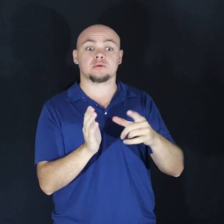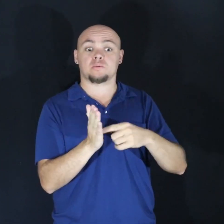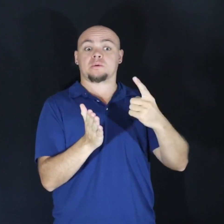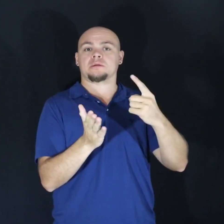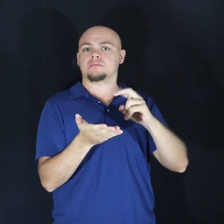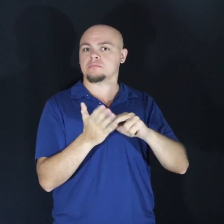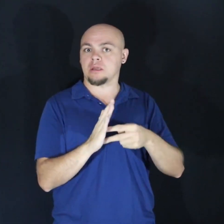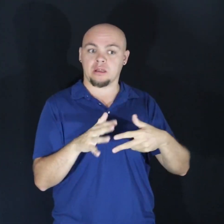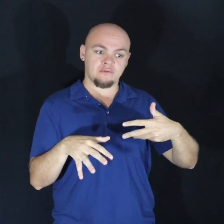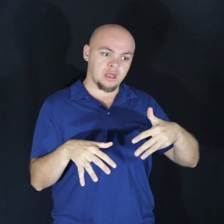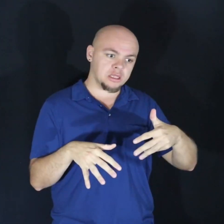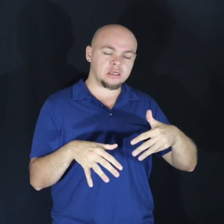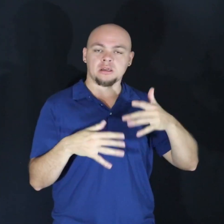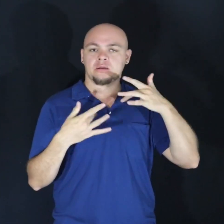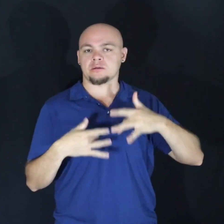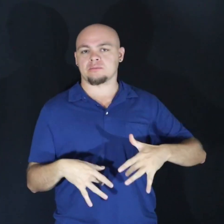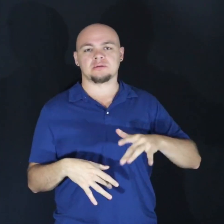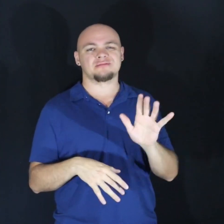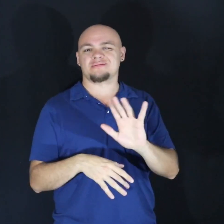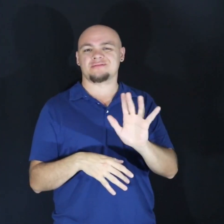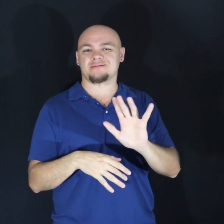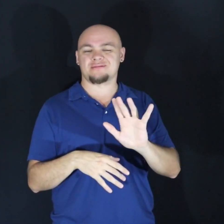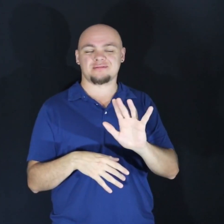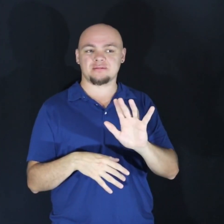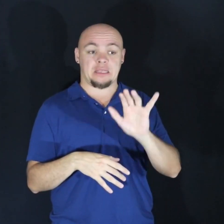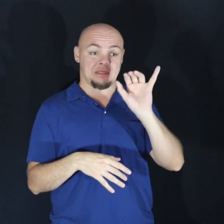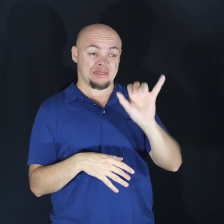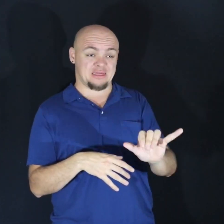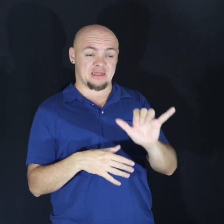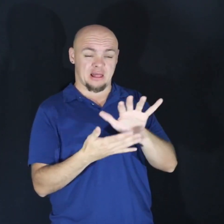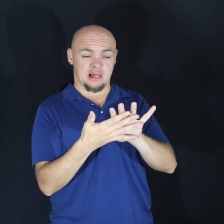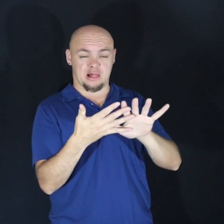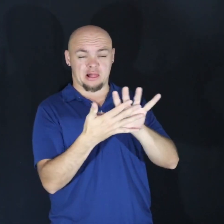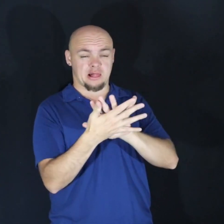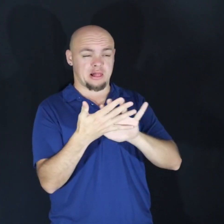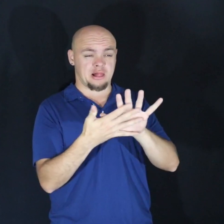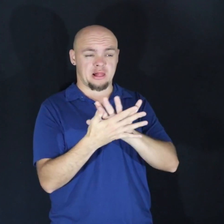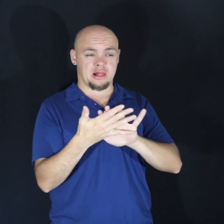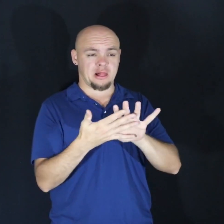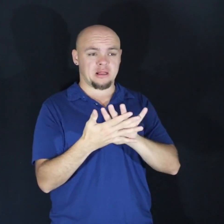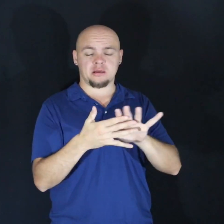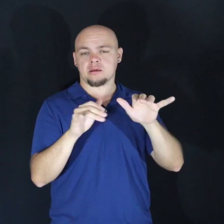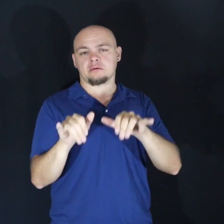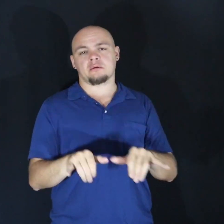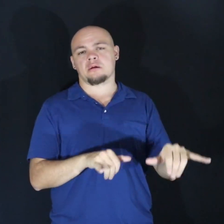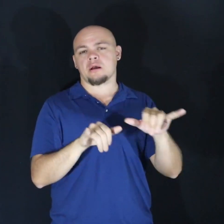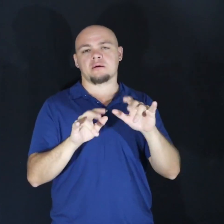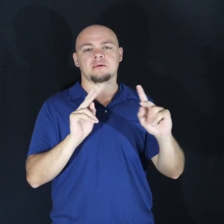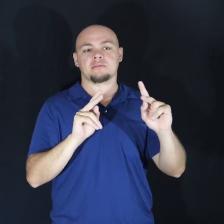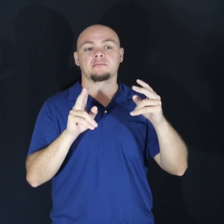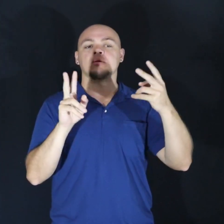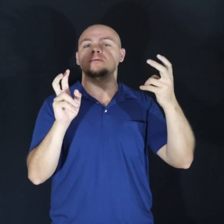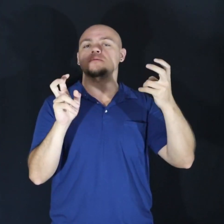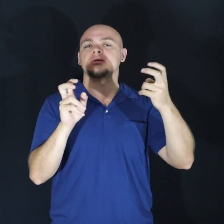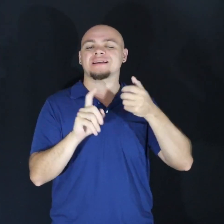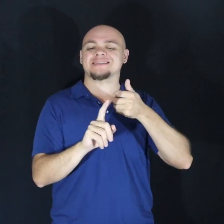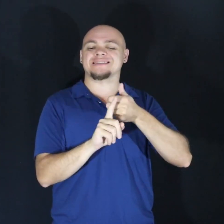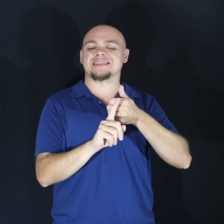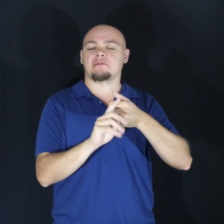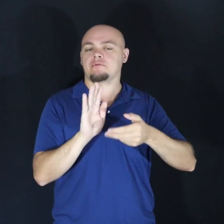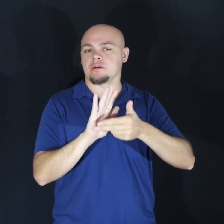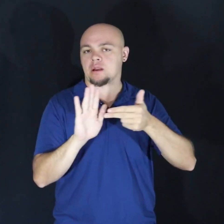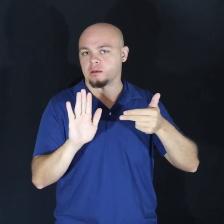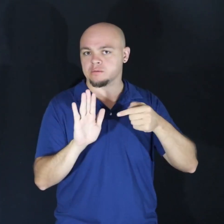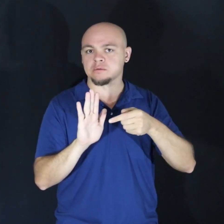had anxiety or depression. And because of this, it was extremely common for people to self-diagnose. But they need